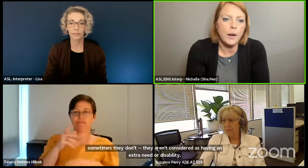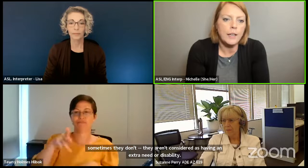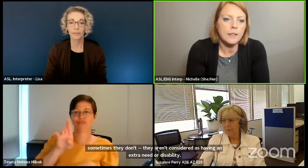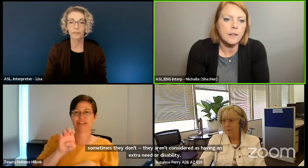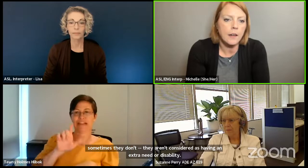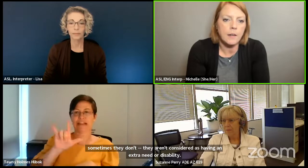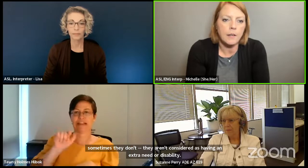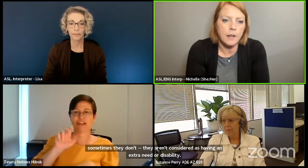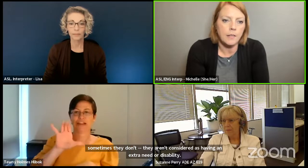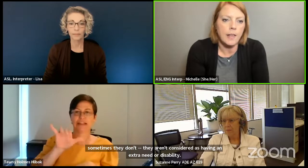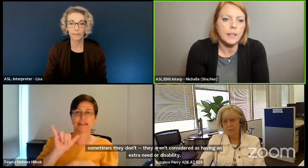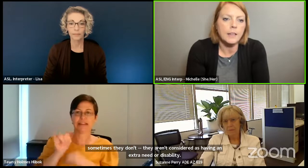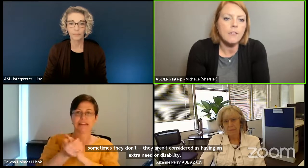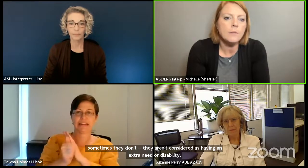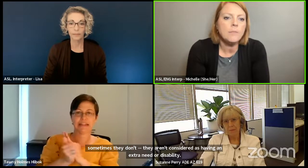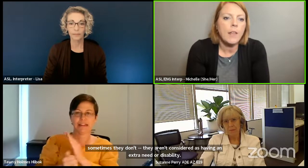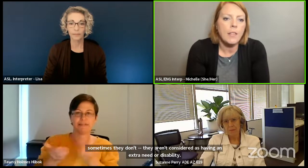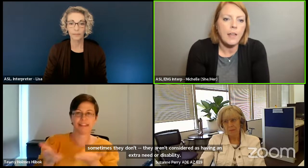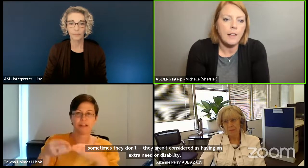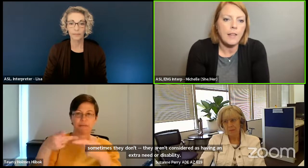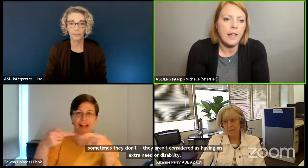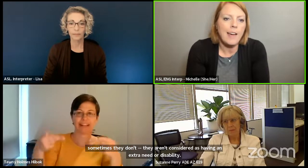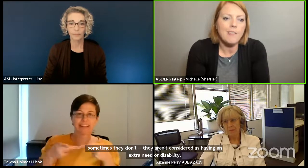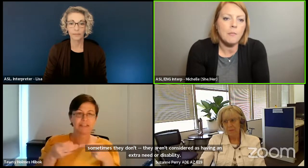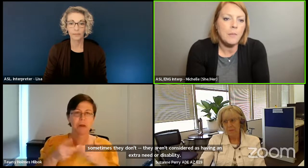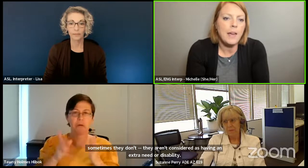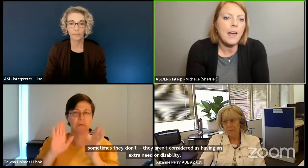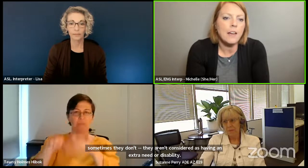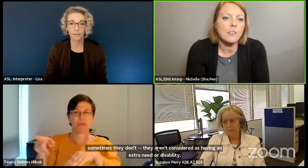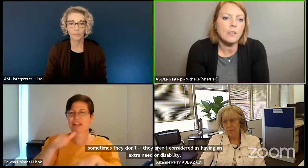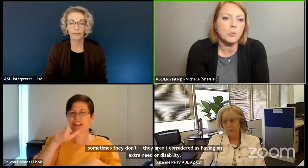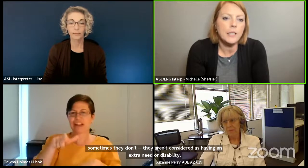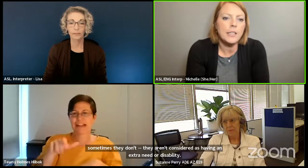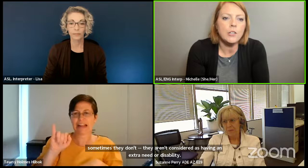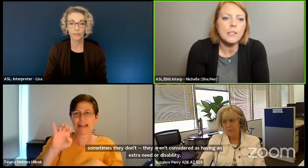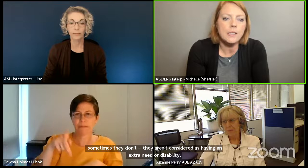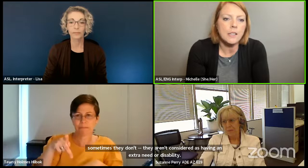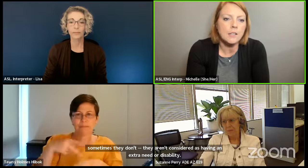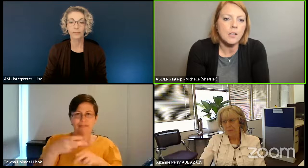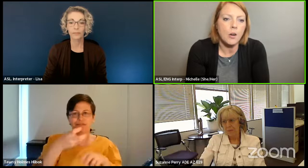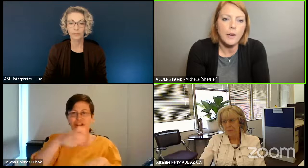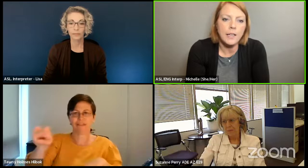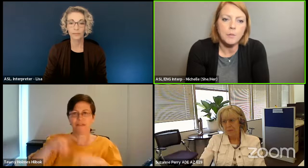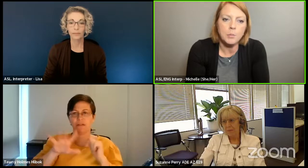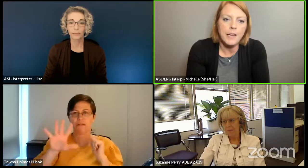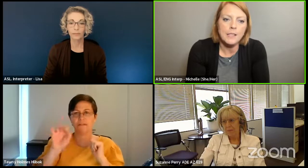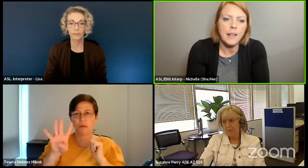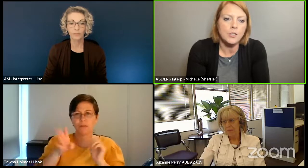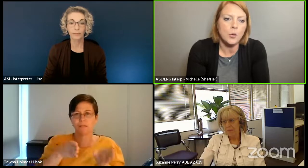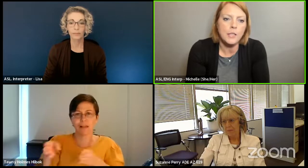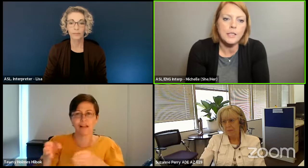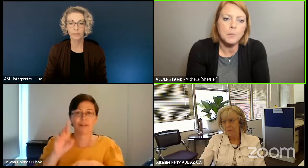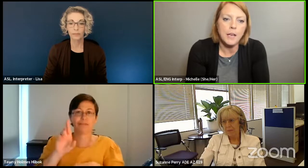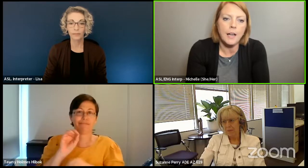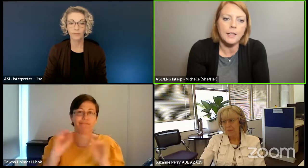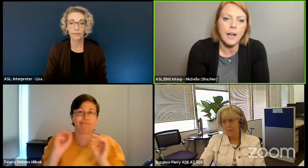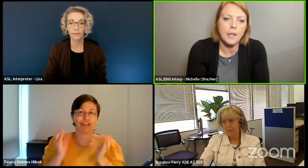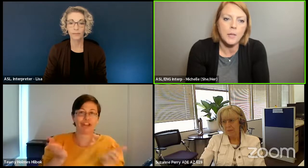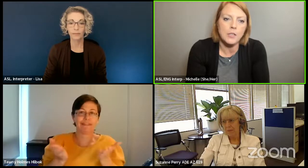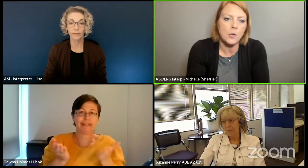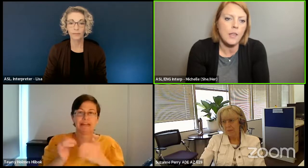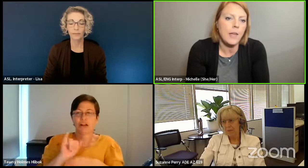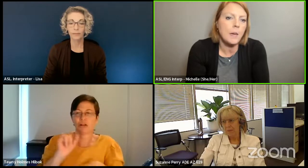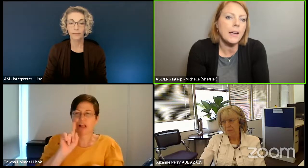scribble or write at that level, then they may have pre-literacy skills already in place that don't need to be on